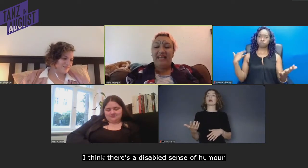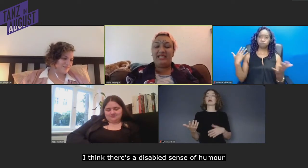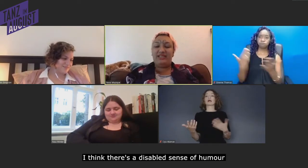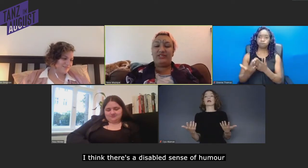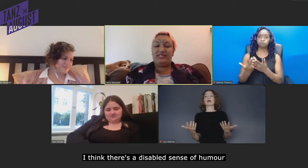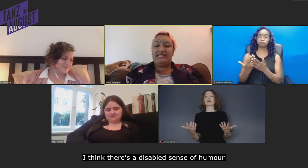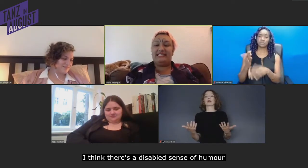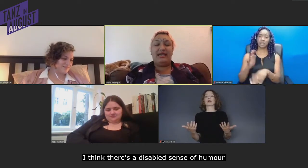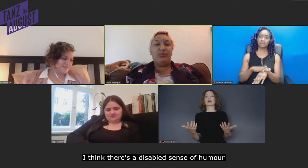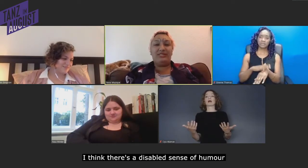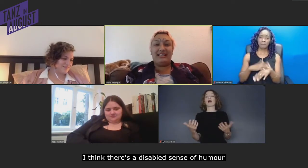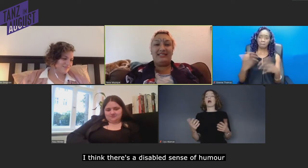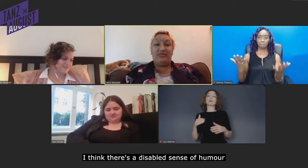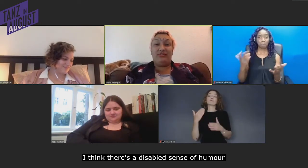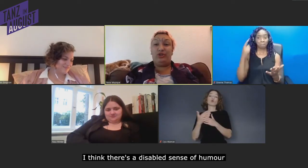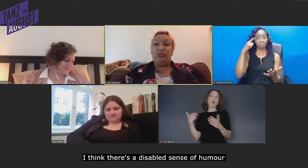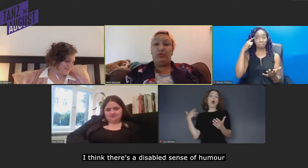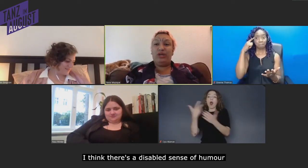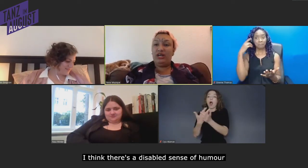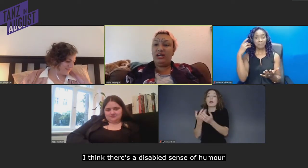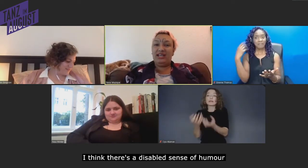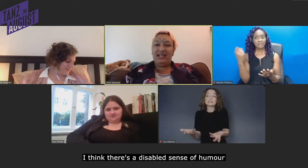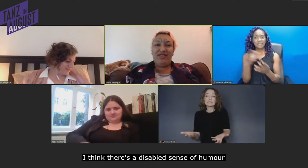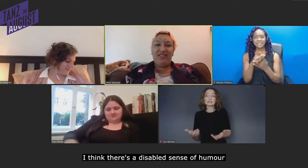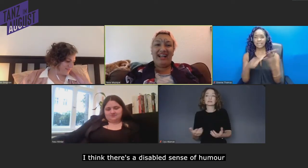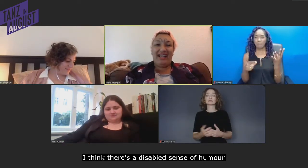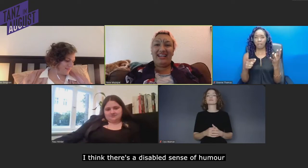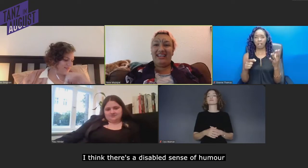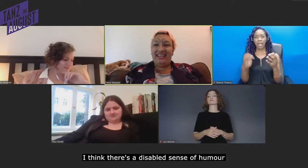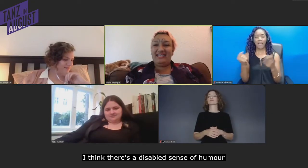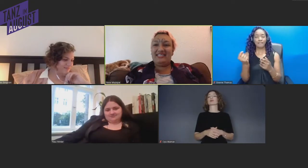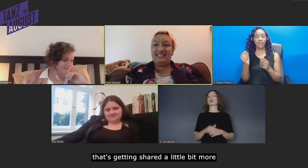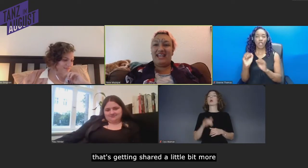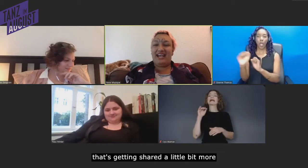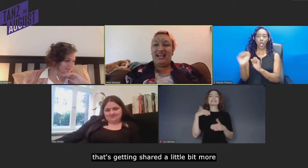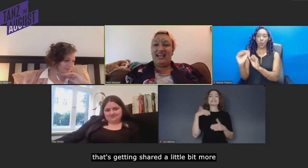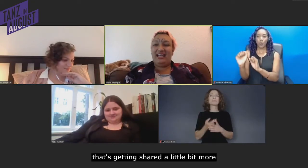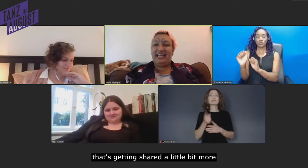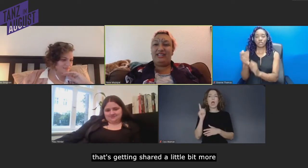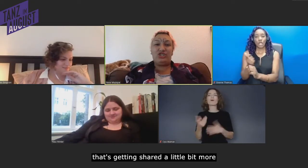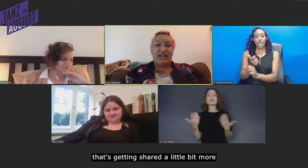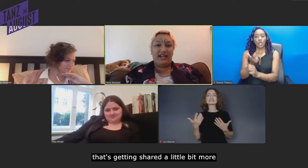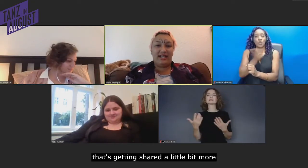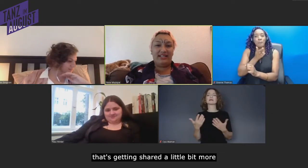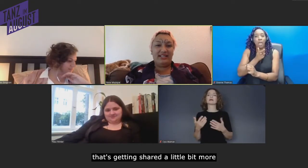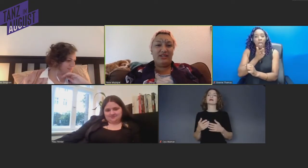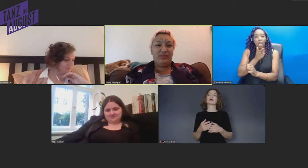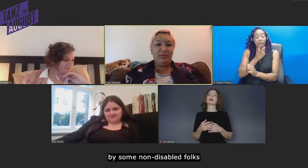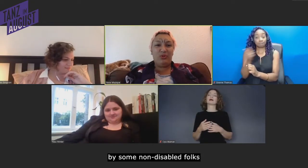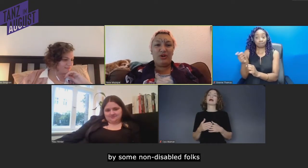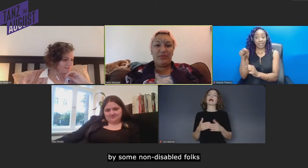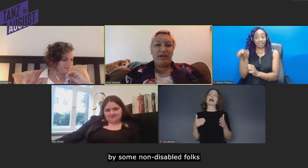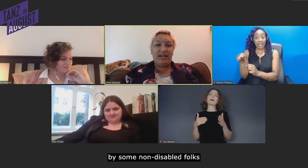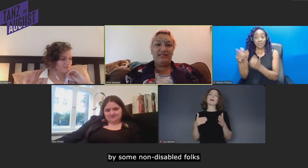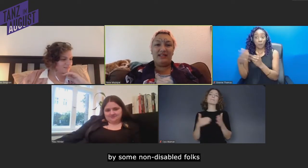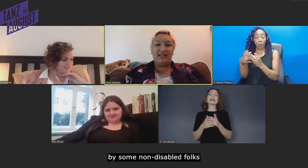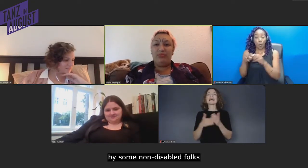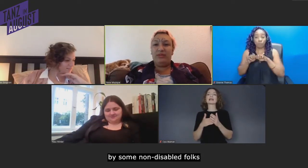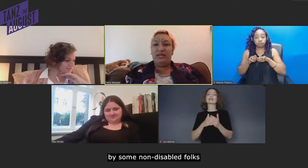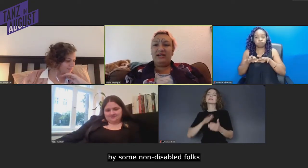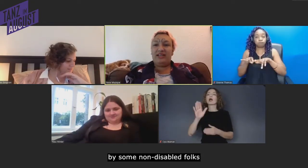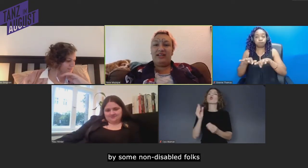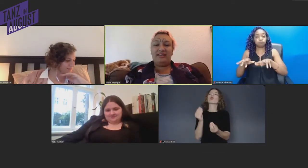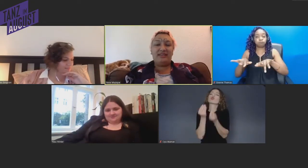I think there's a disabled sense of humor that is getting shared a little bit more by